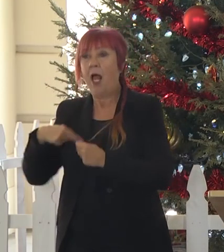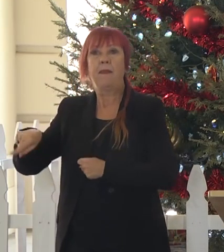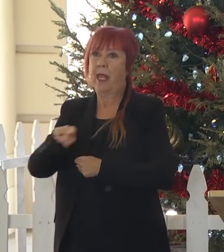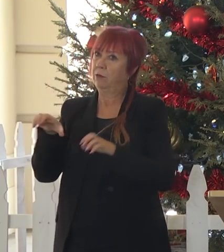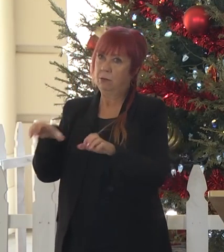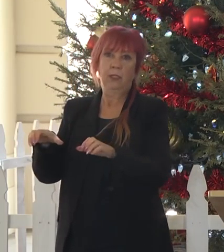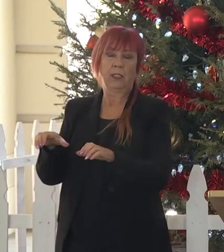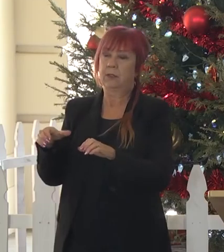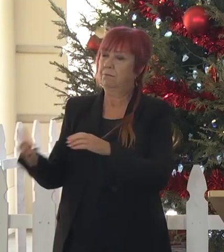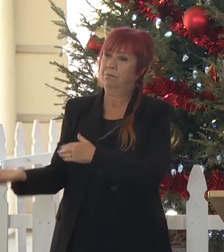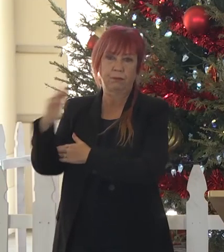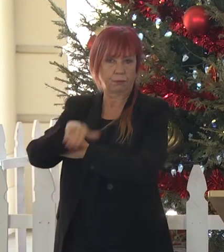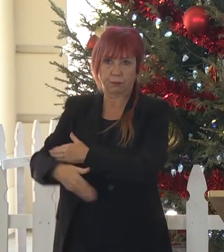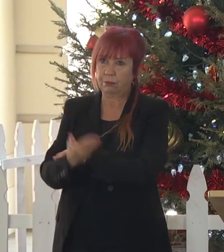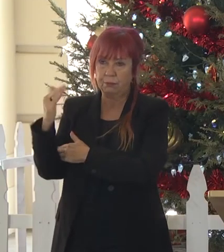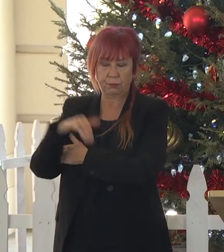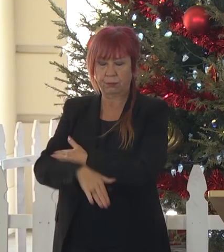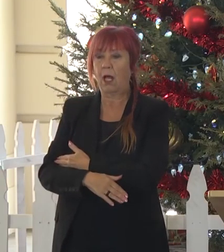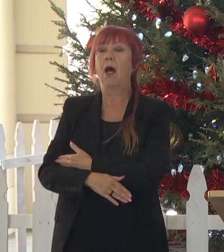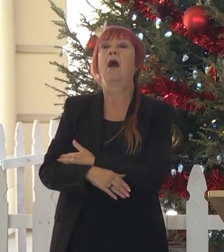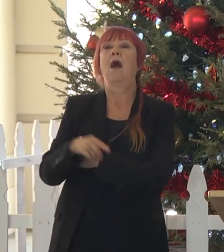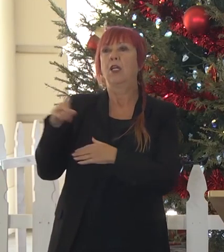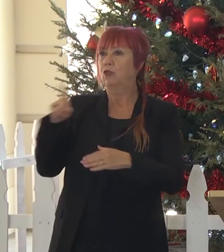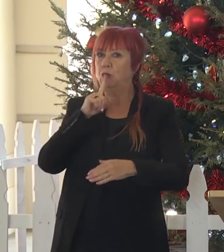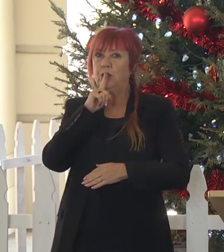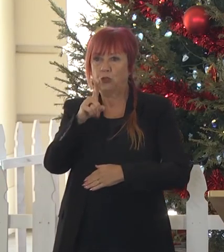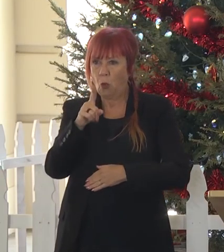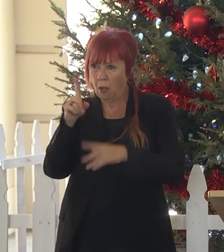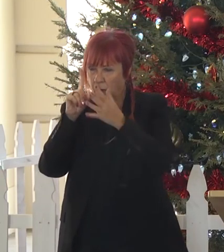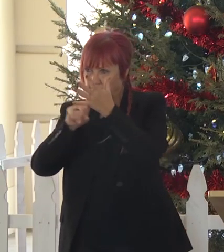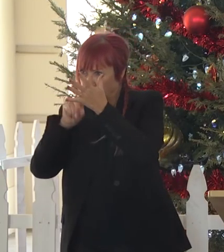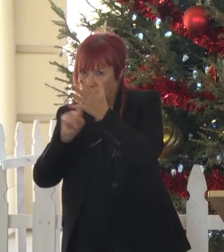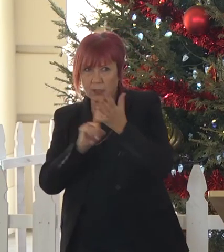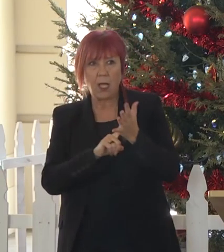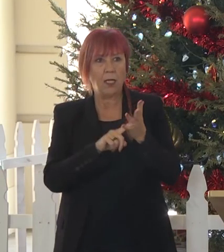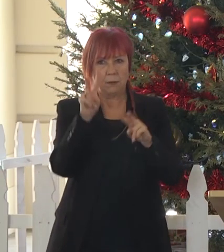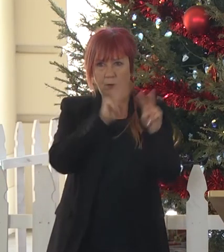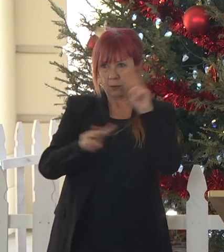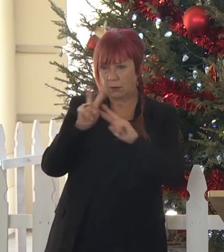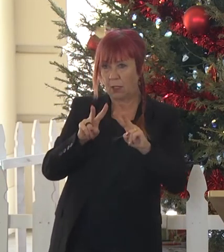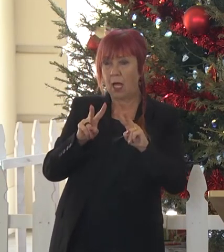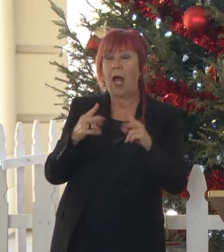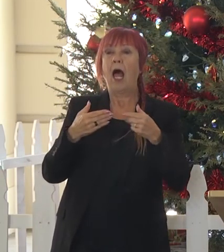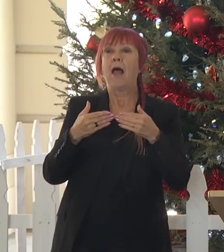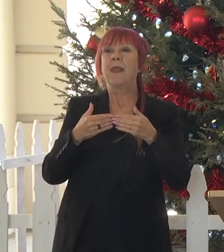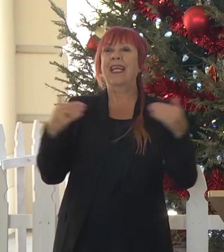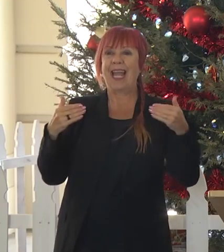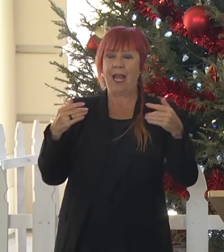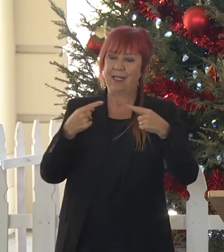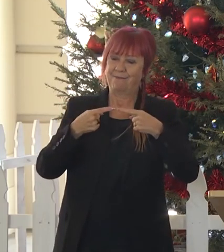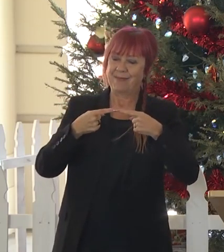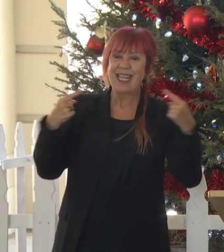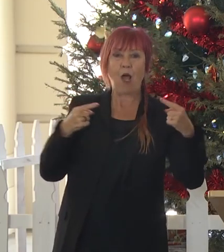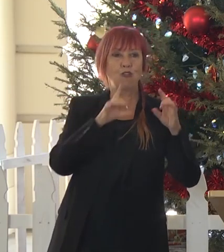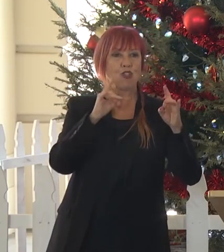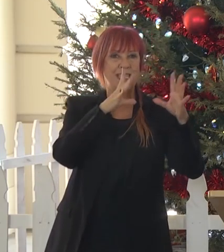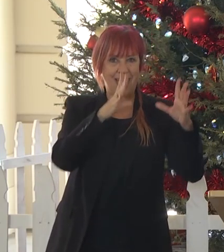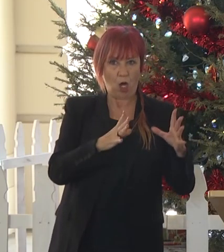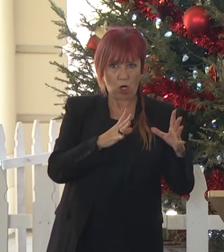24/7. Lieutenant Art Shute and his team make consistent assessments. Our counterterrorism unit is attached to the event planning